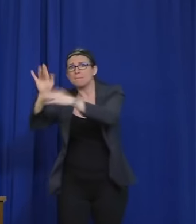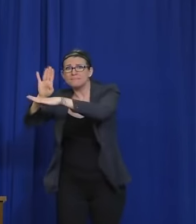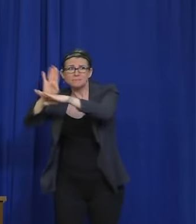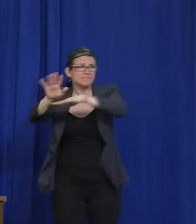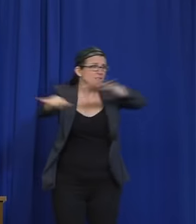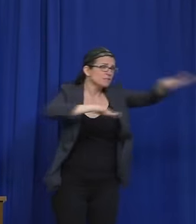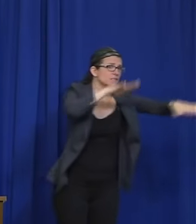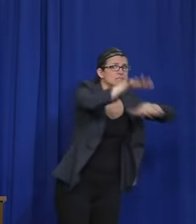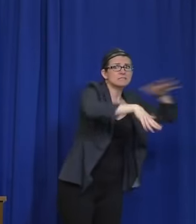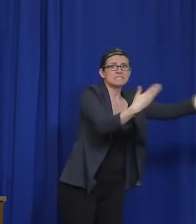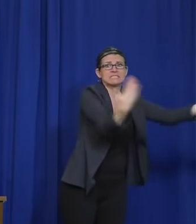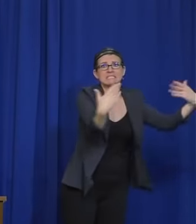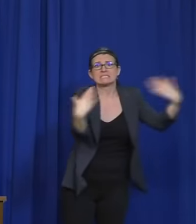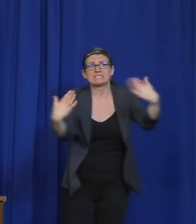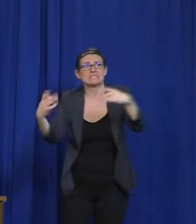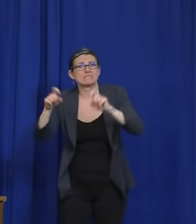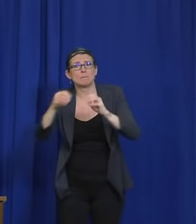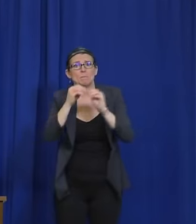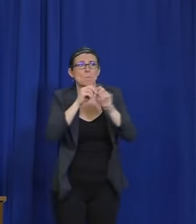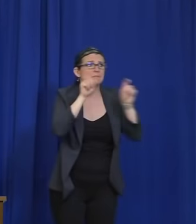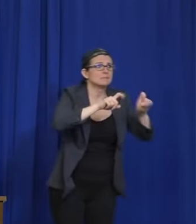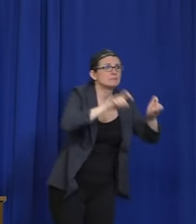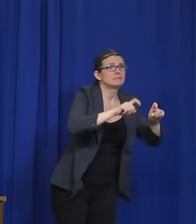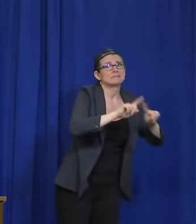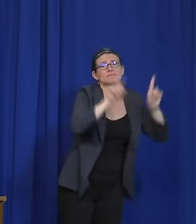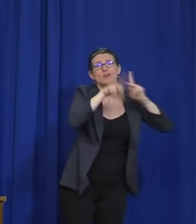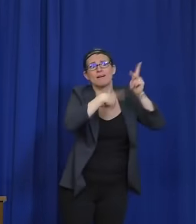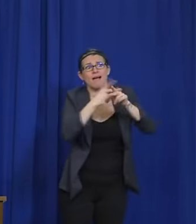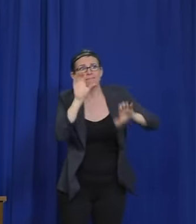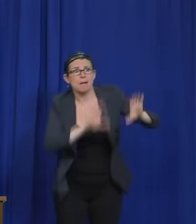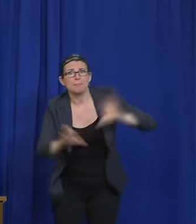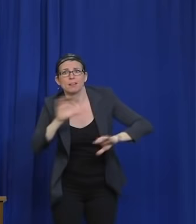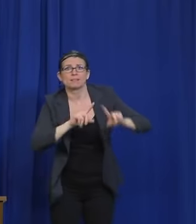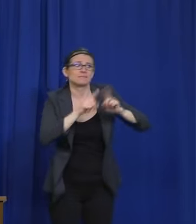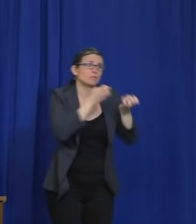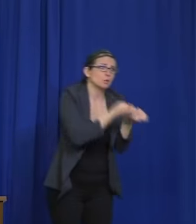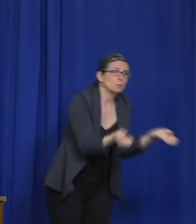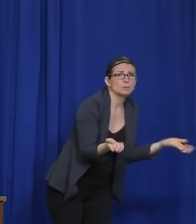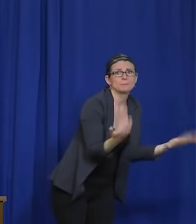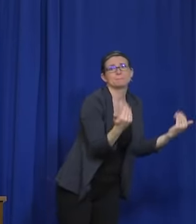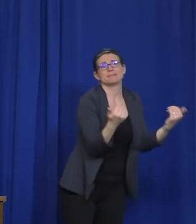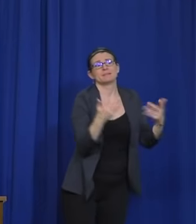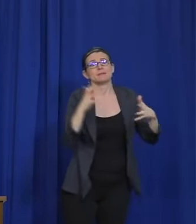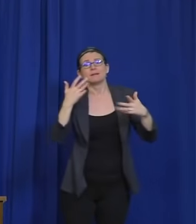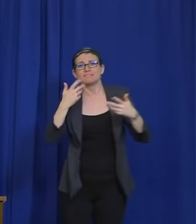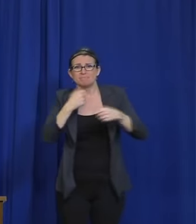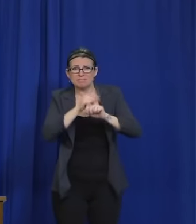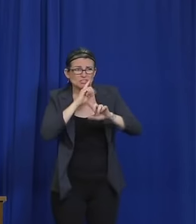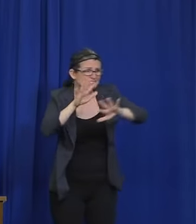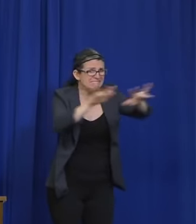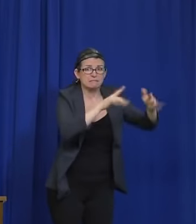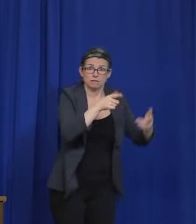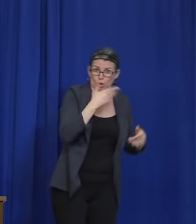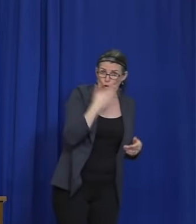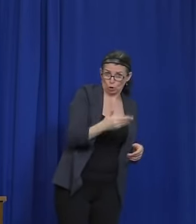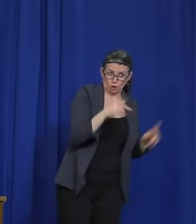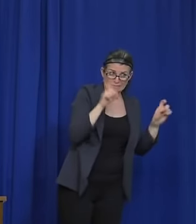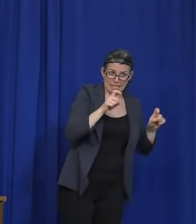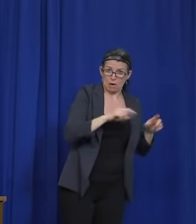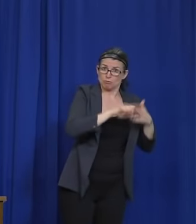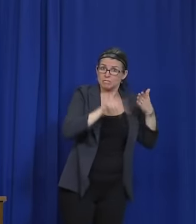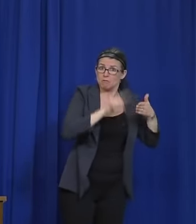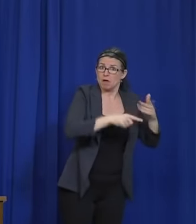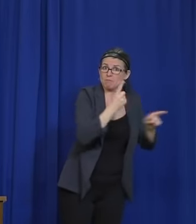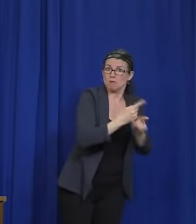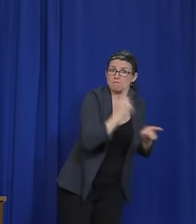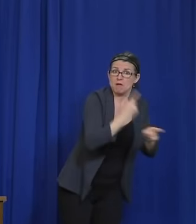testing models? Are there new testing techniques that could expand our capacity? So we are working earnestly, aggressively